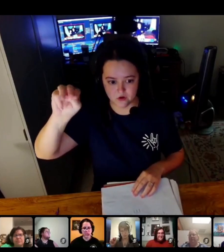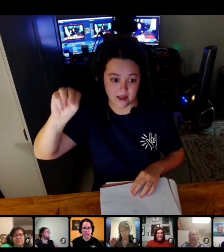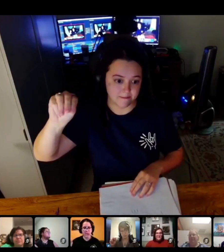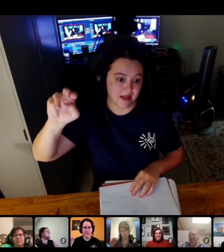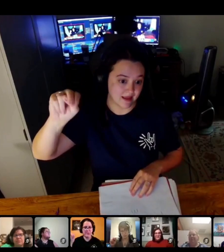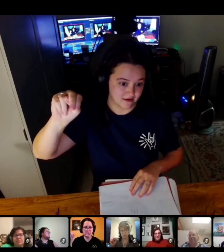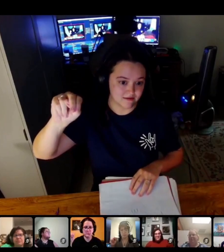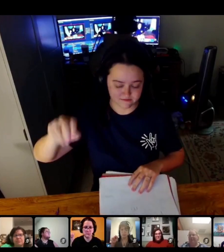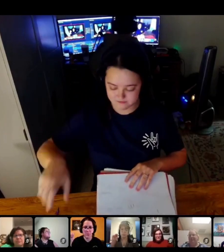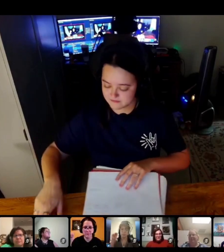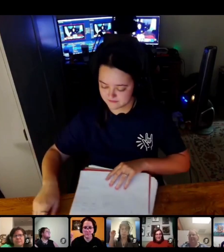M, N,